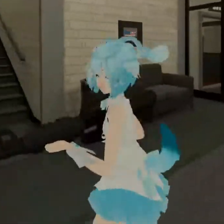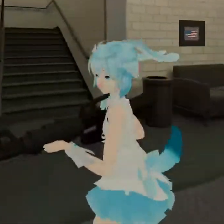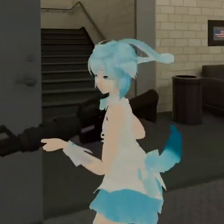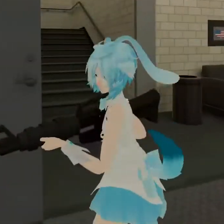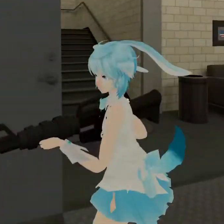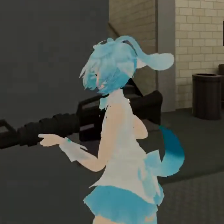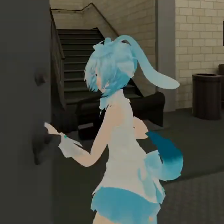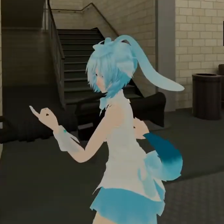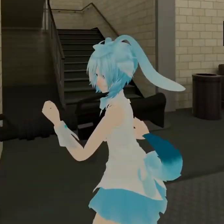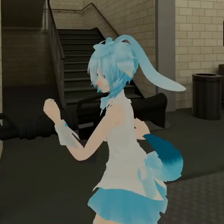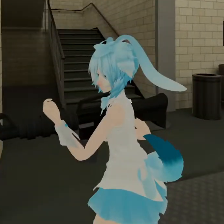Fermez la porte.